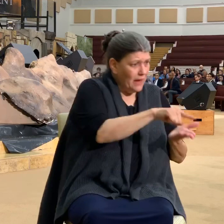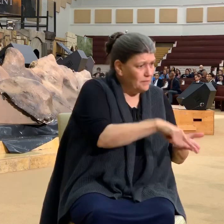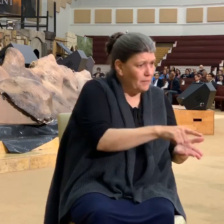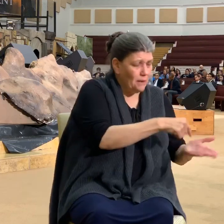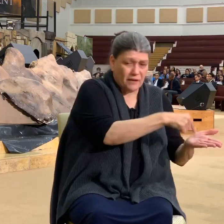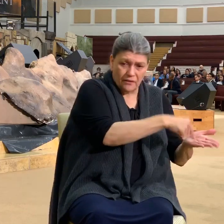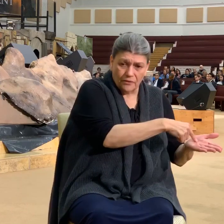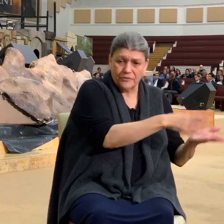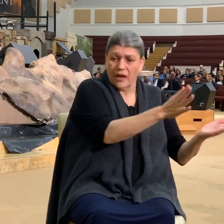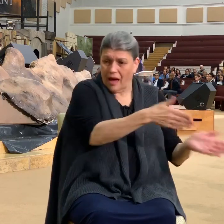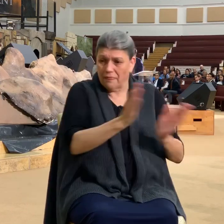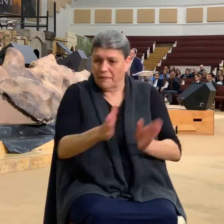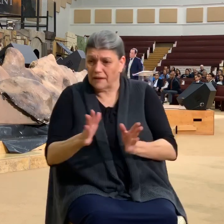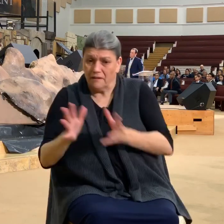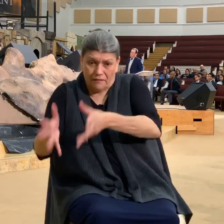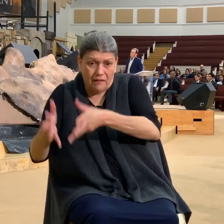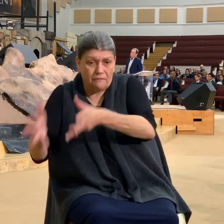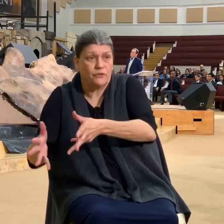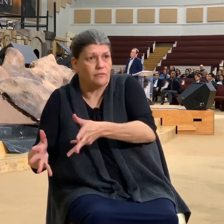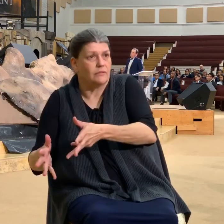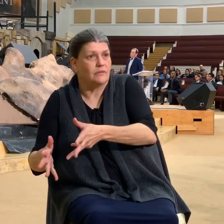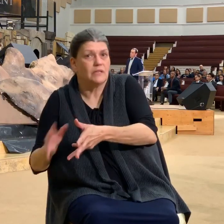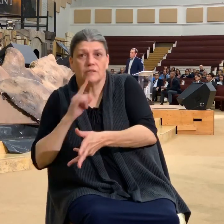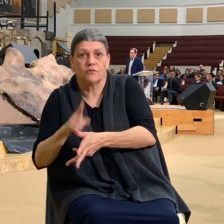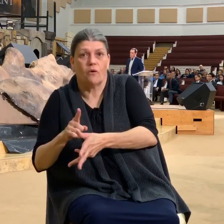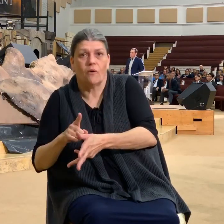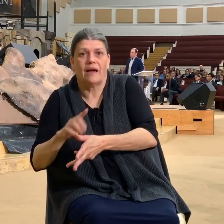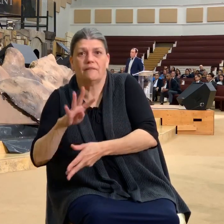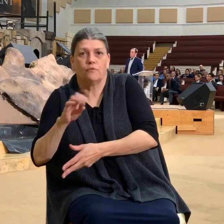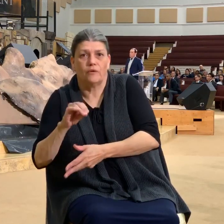don't pay on what's left over.